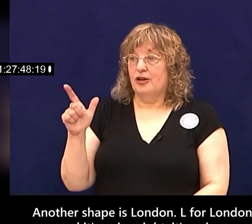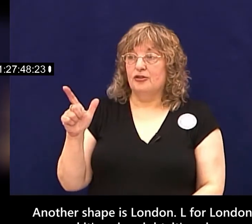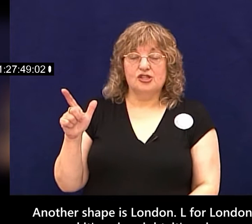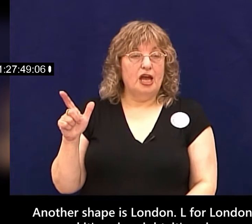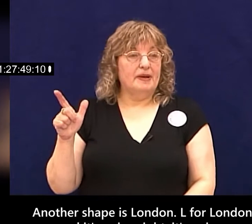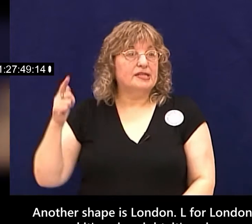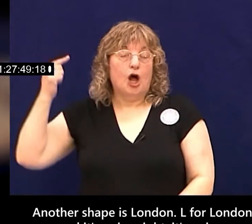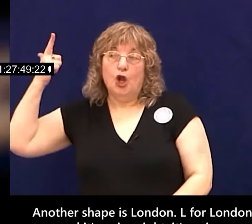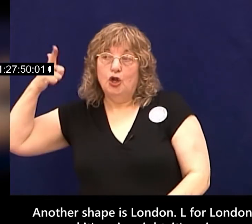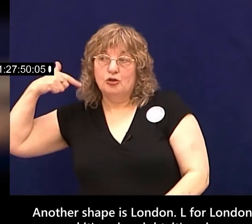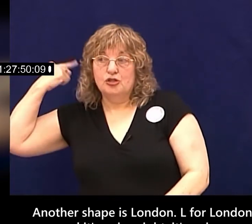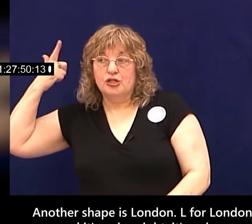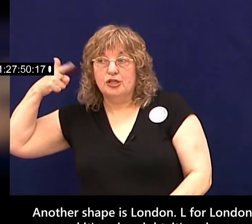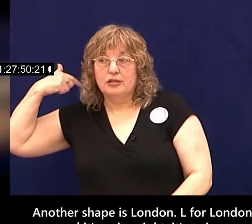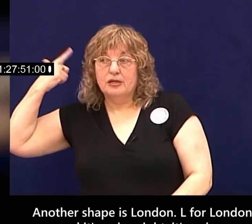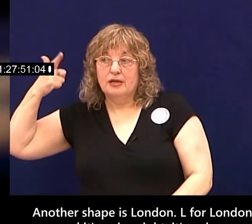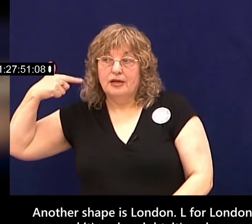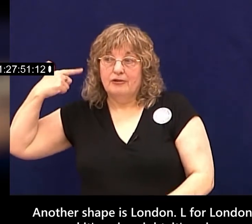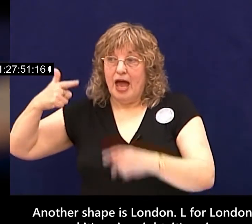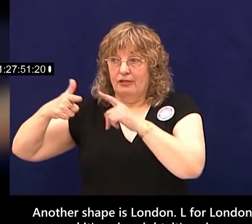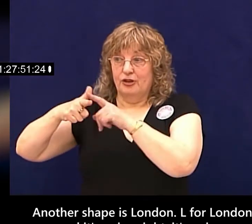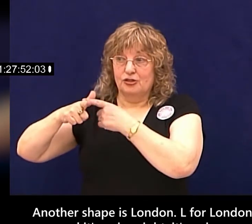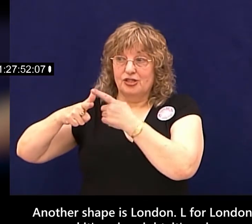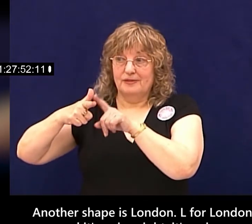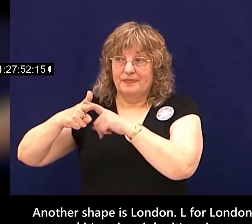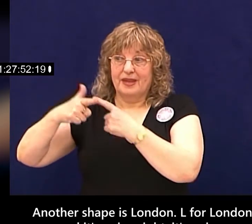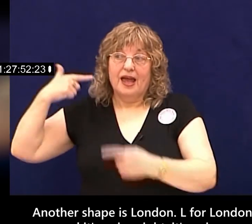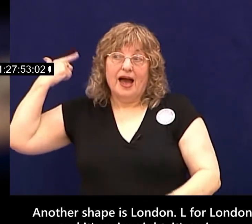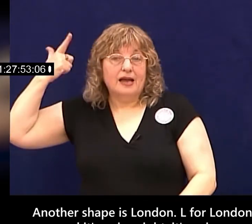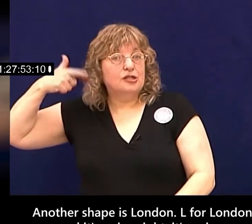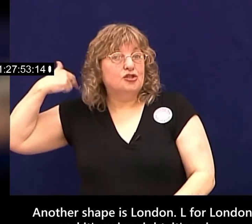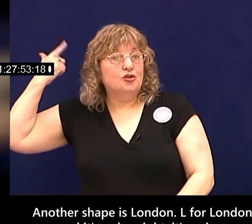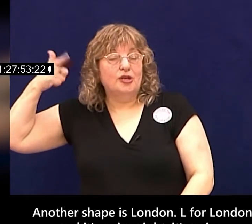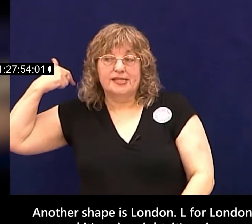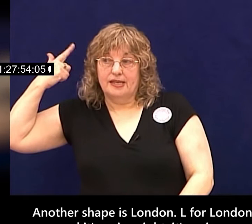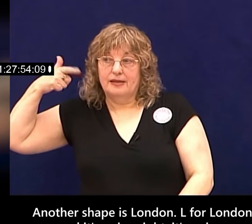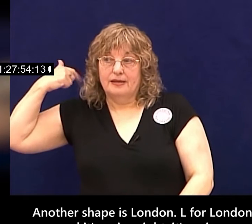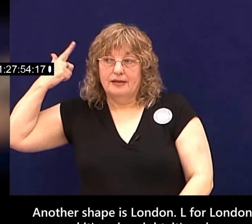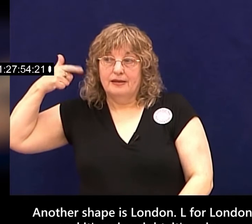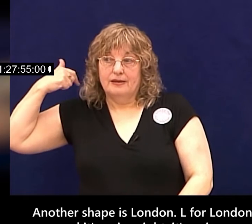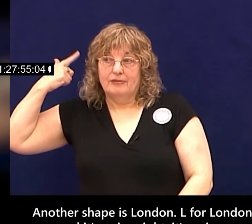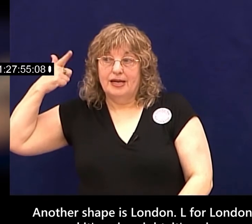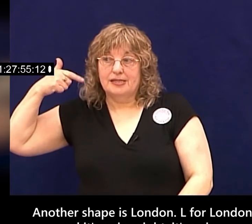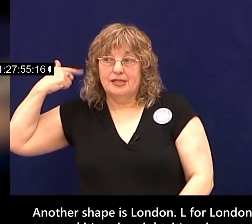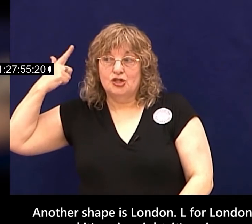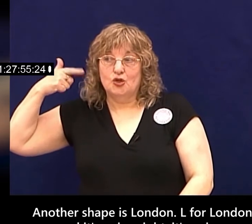another shape is London. L for London, and it's noisy. Right? It's